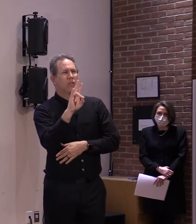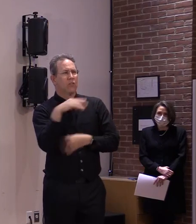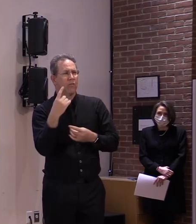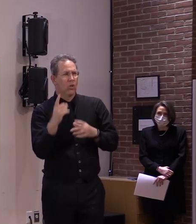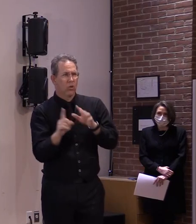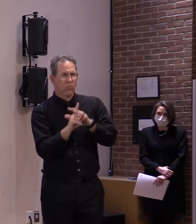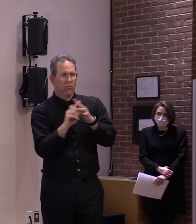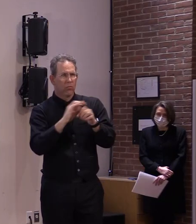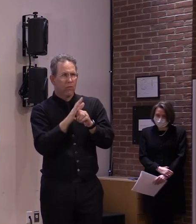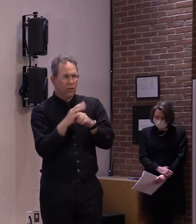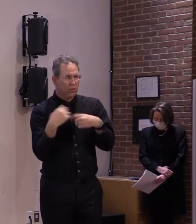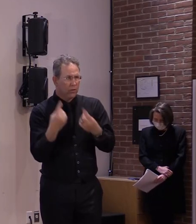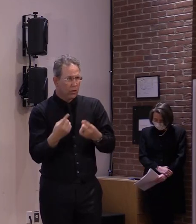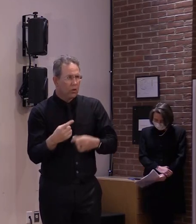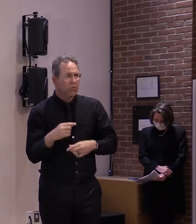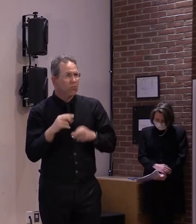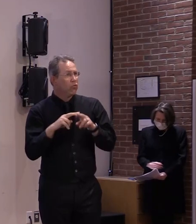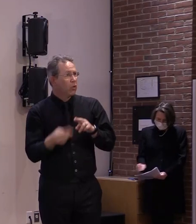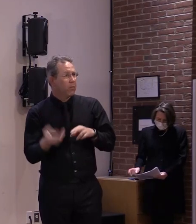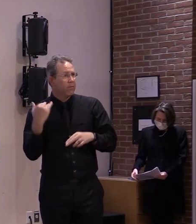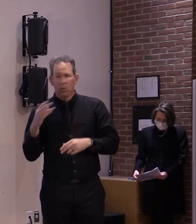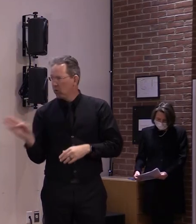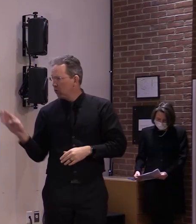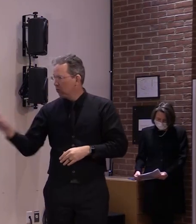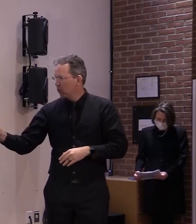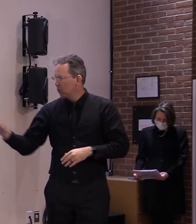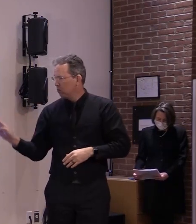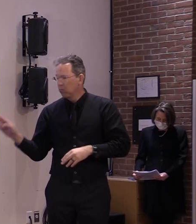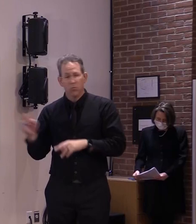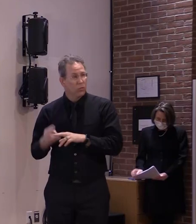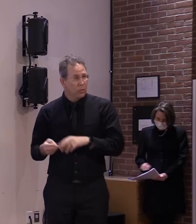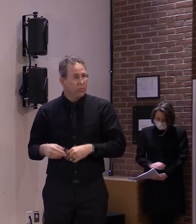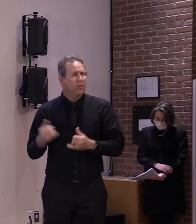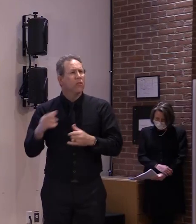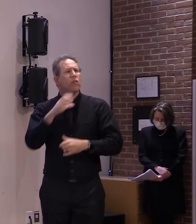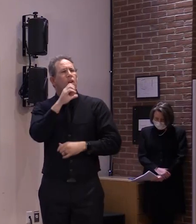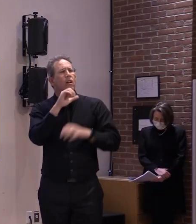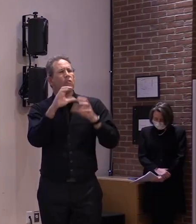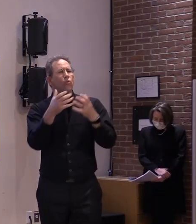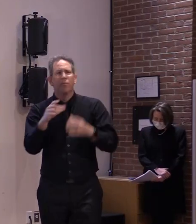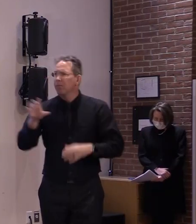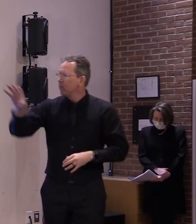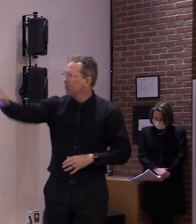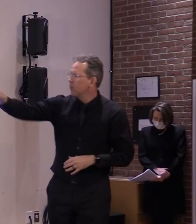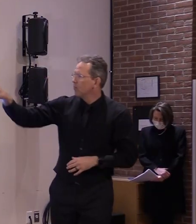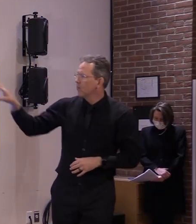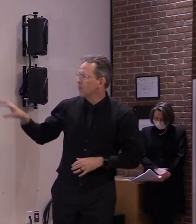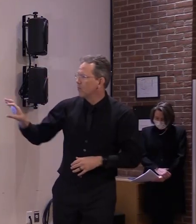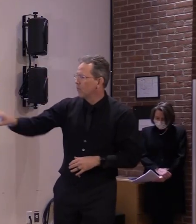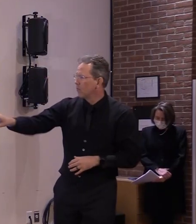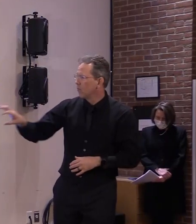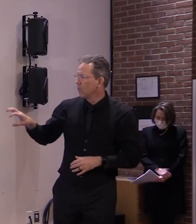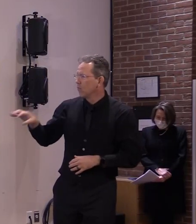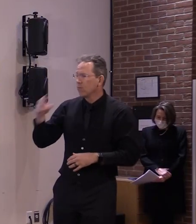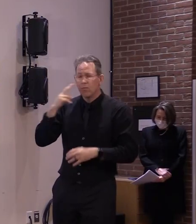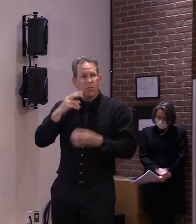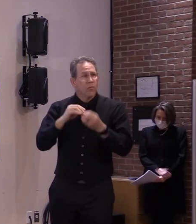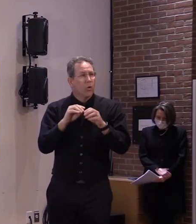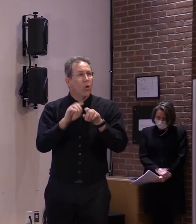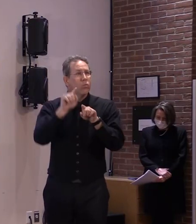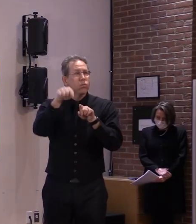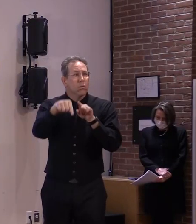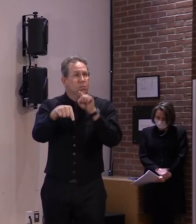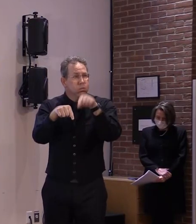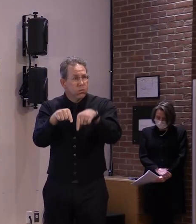consistent with the larger age demographic. I do want to highlight an important point. These lower case